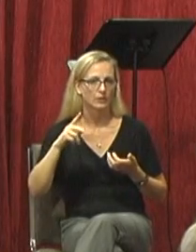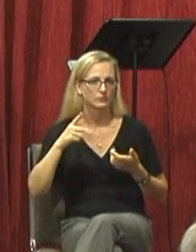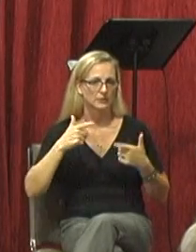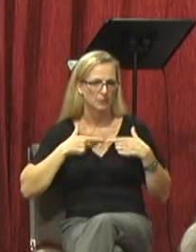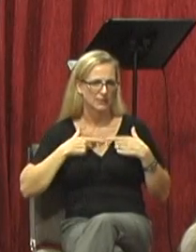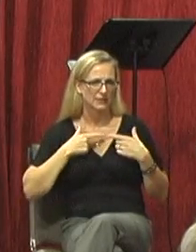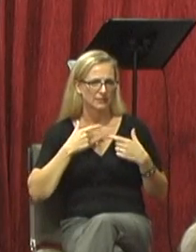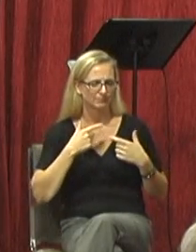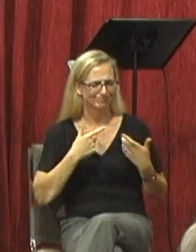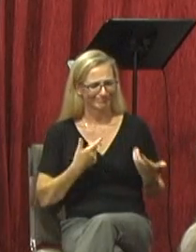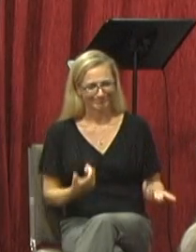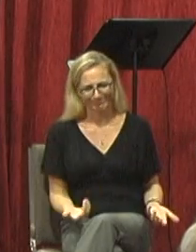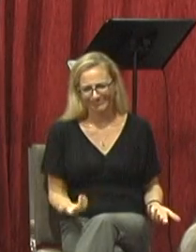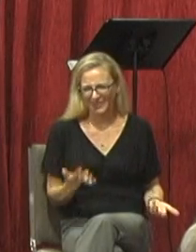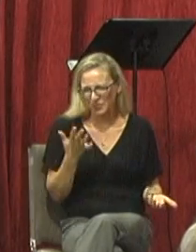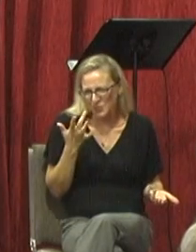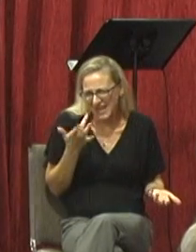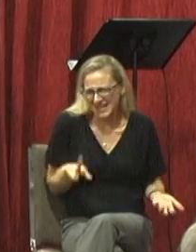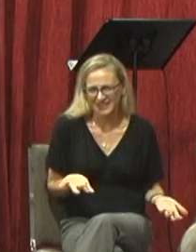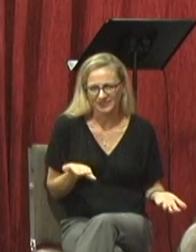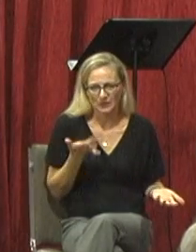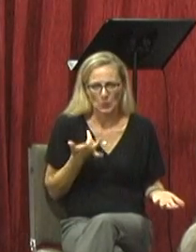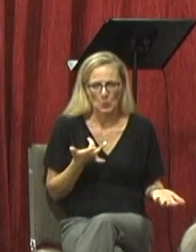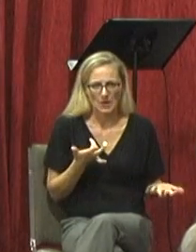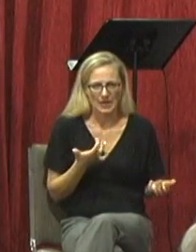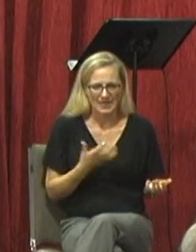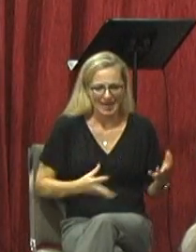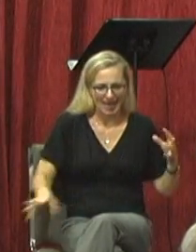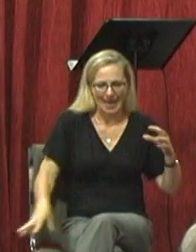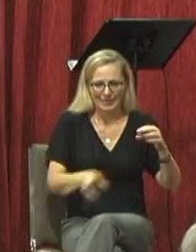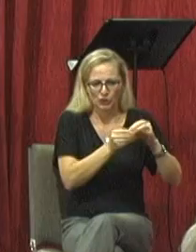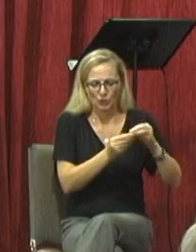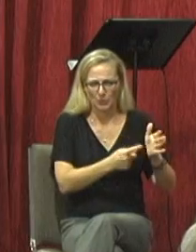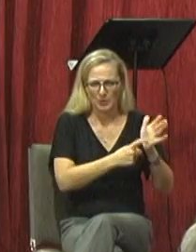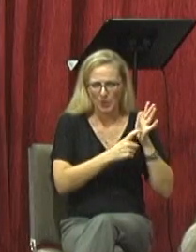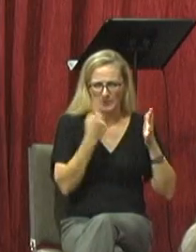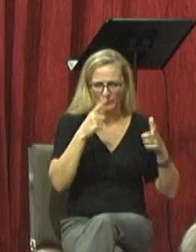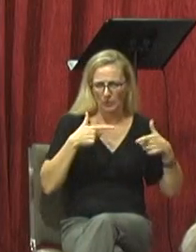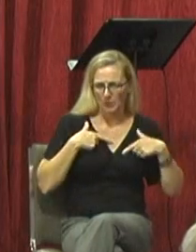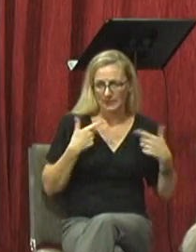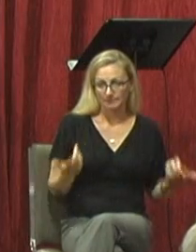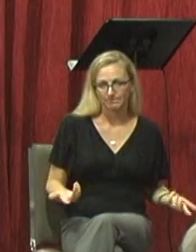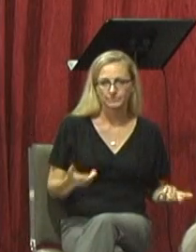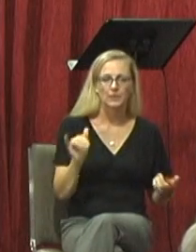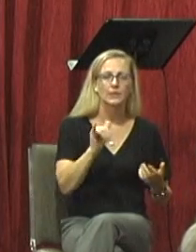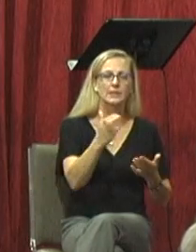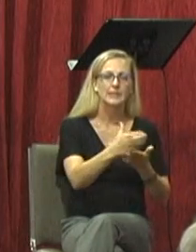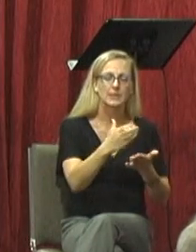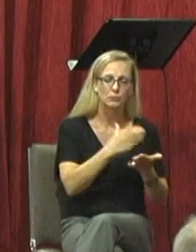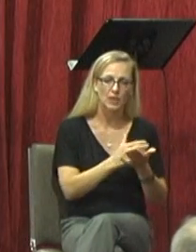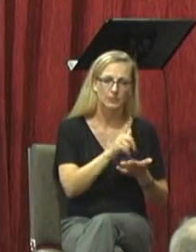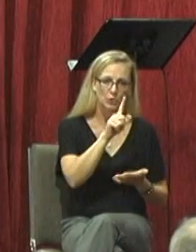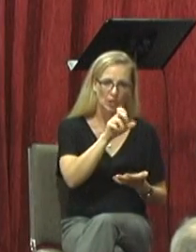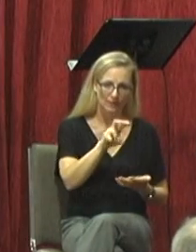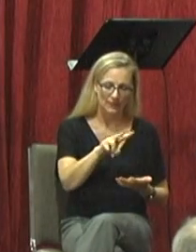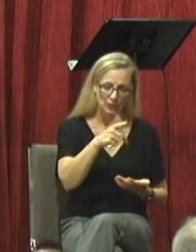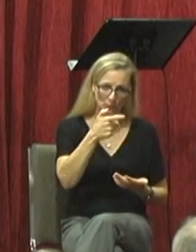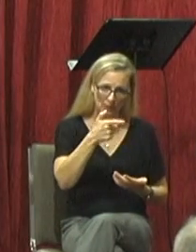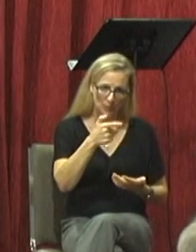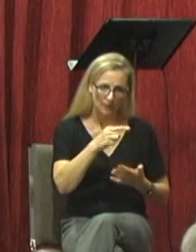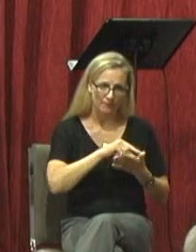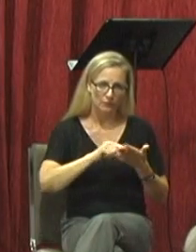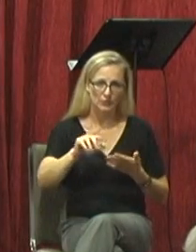is why? Why are these extra requirements for purity for the Kohanim? Well, in that same chapter, Leviticus 21, verse